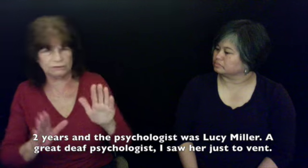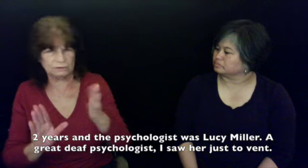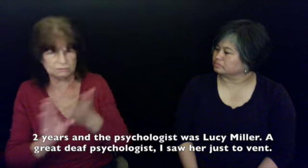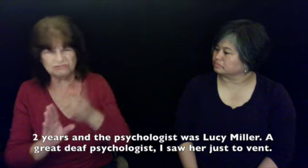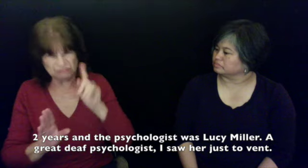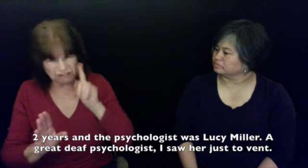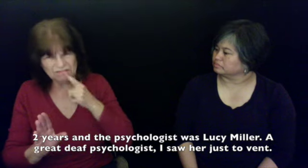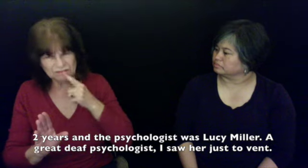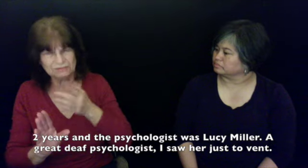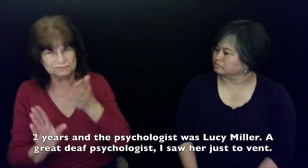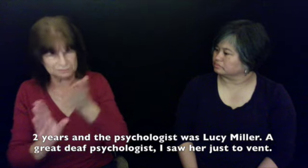vent.